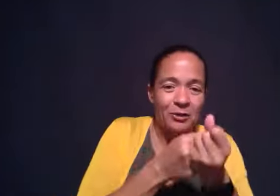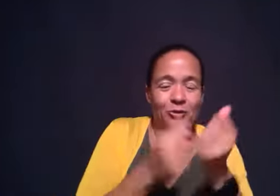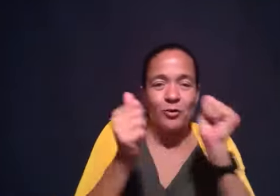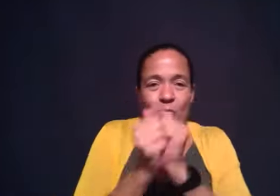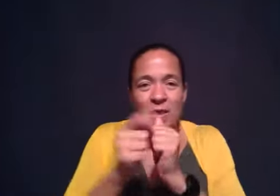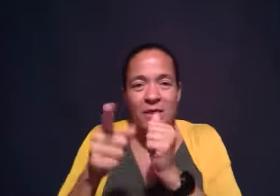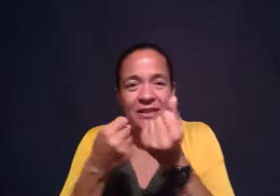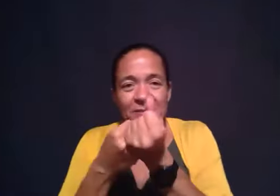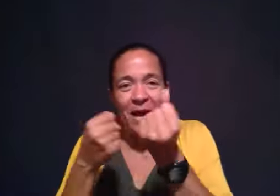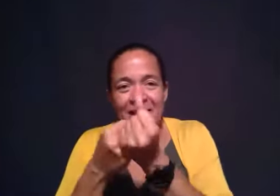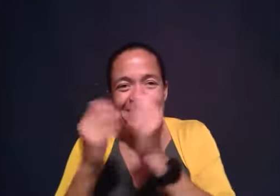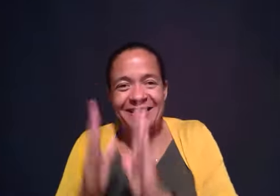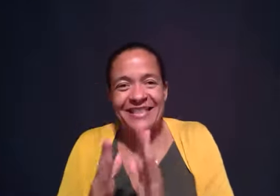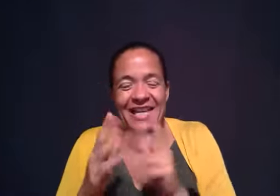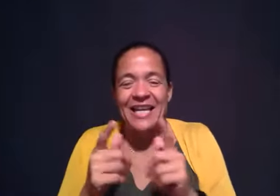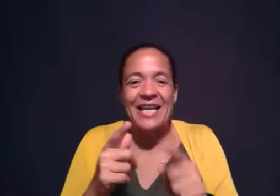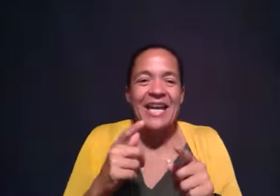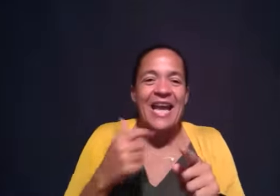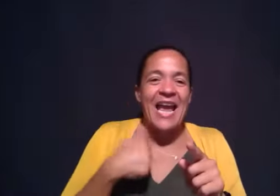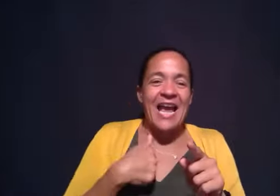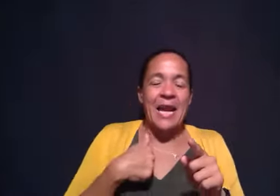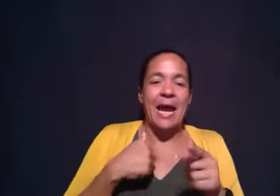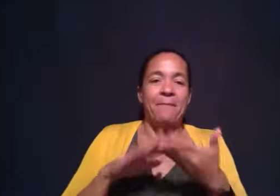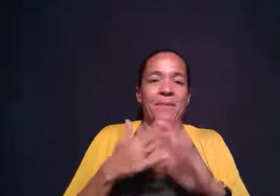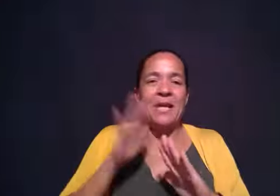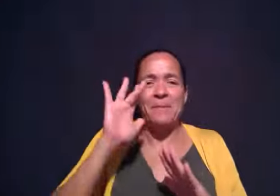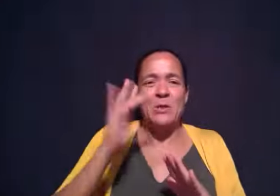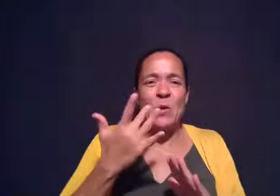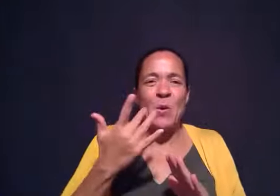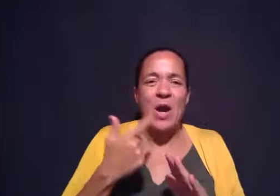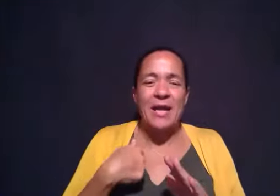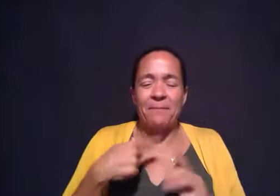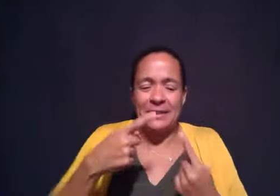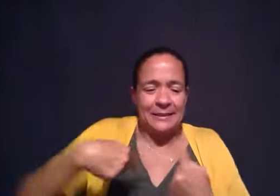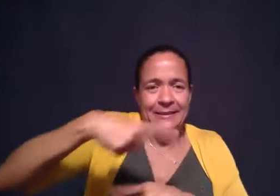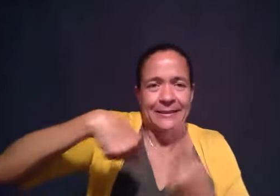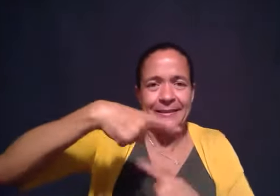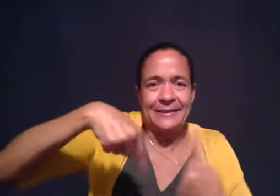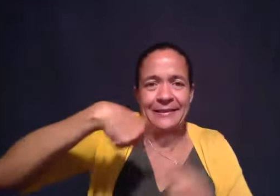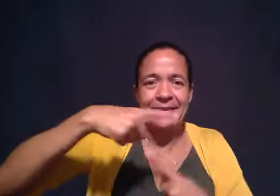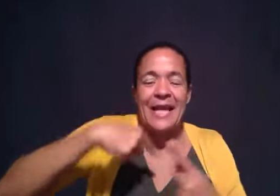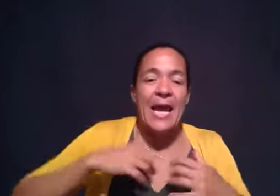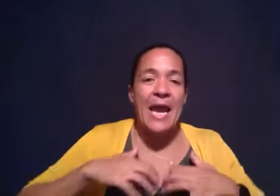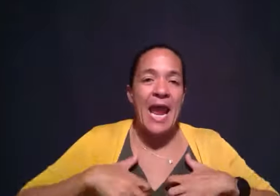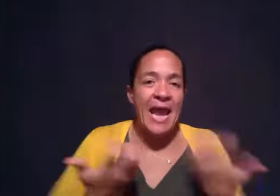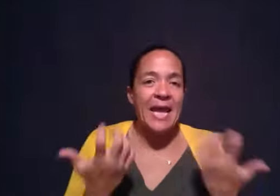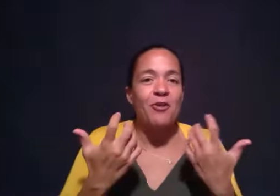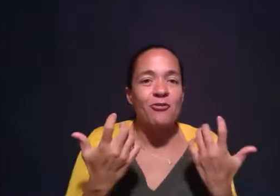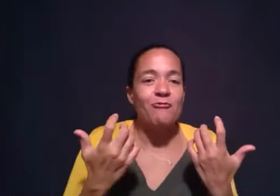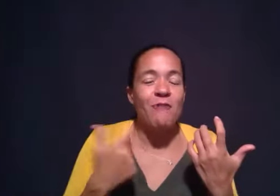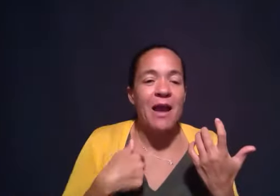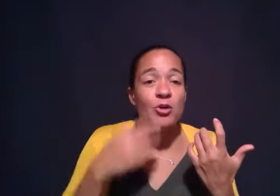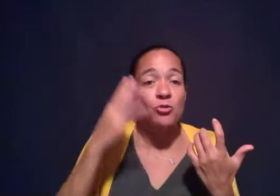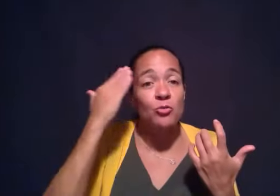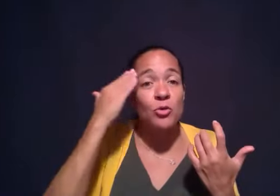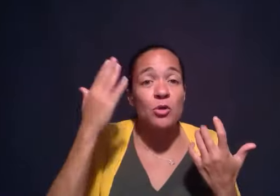this woman by proxy, and just in anger and arrogance, I say, you know what I'm thinking about doing? I'm thinking about starting a step study. And I had